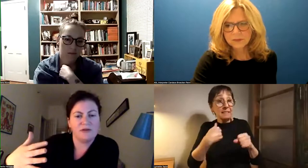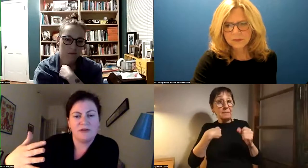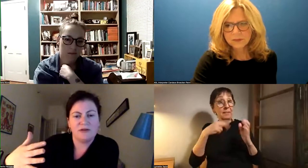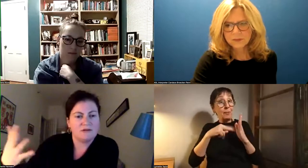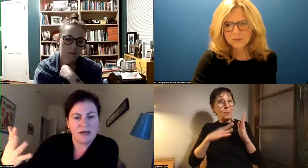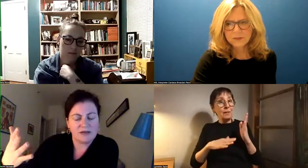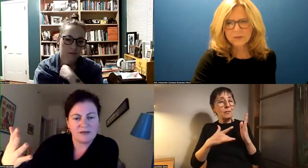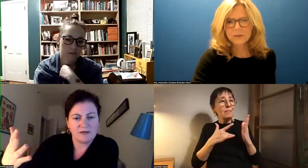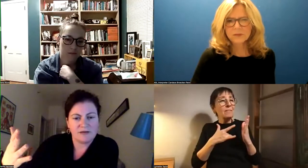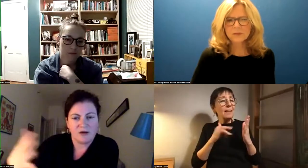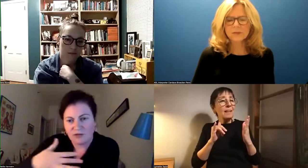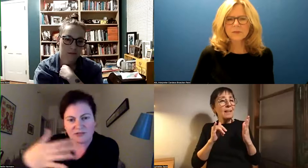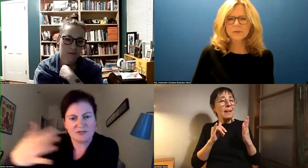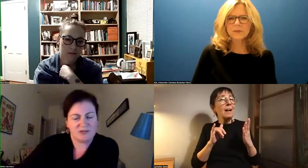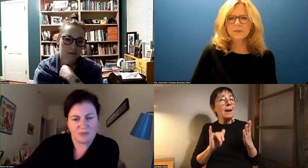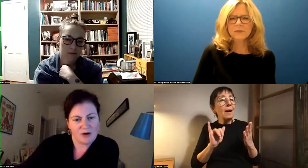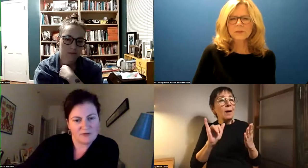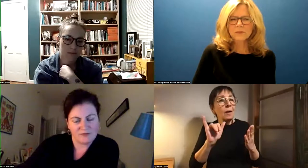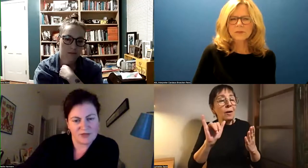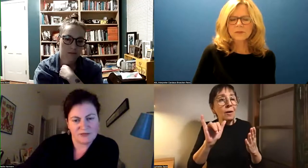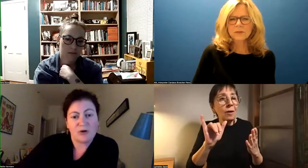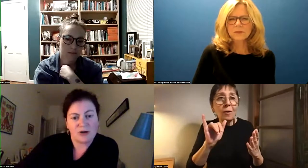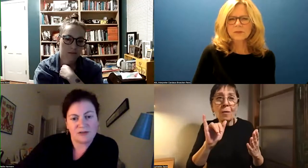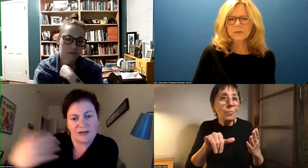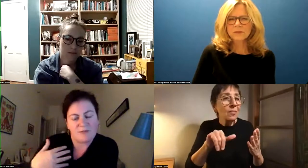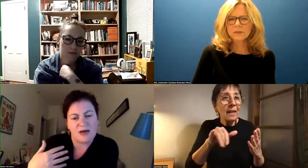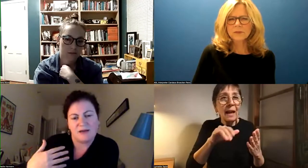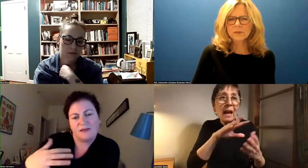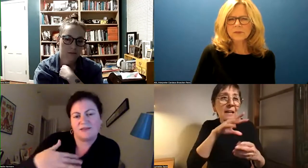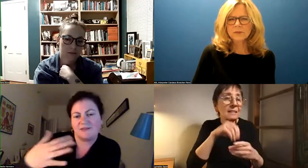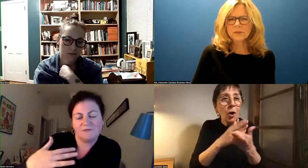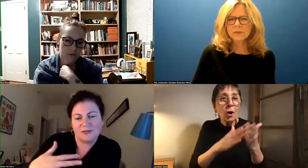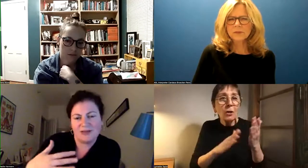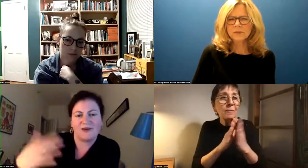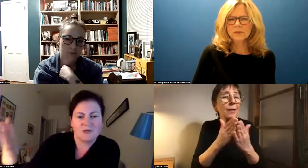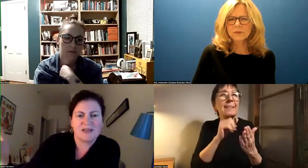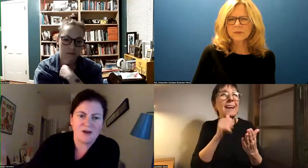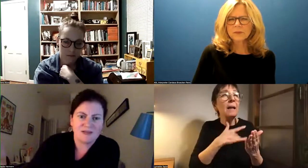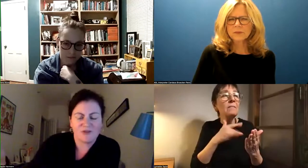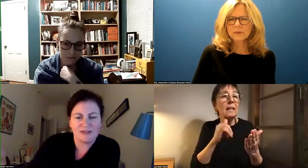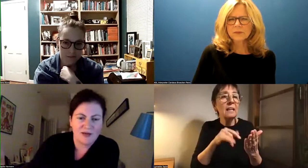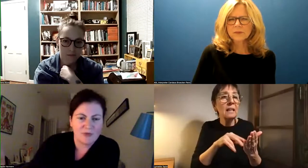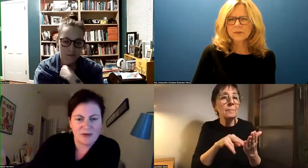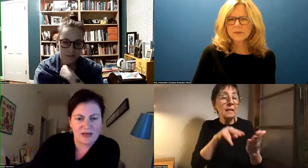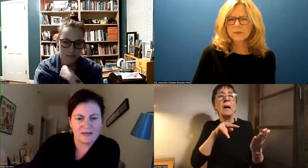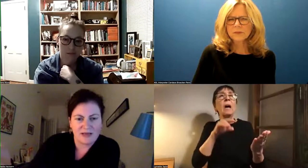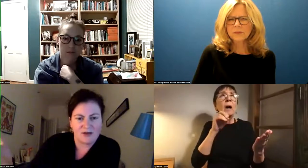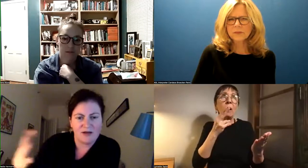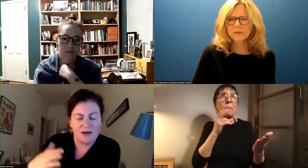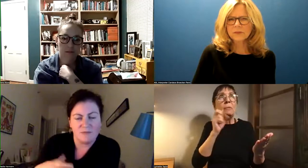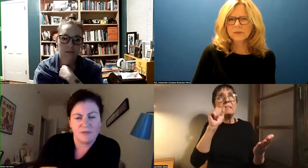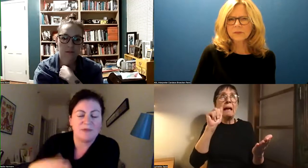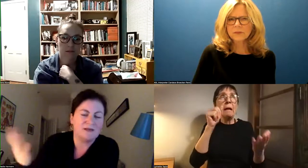you, the reader, feel like, oh, this is just part of this book. Like it doesn't feel like, oh, Sarah's trying to tell me about